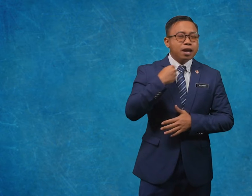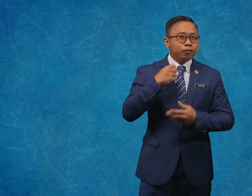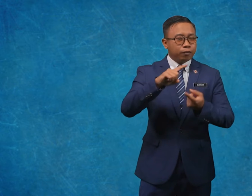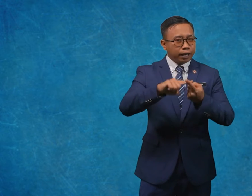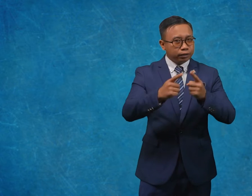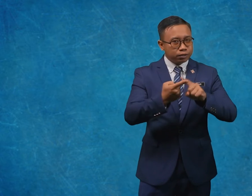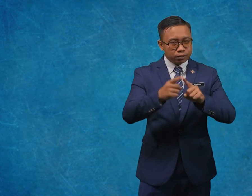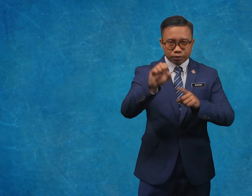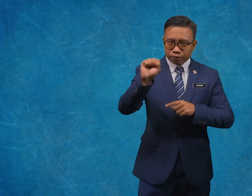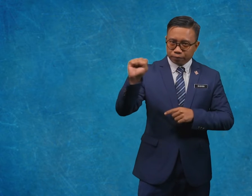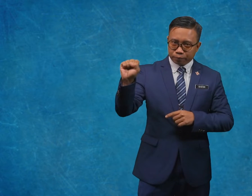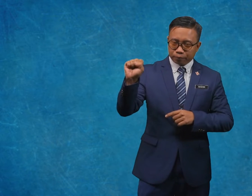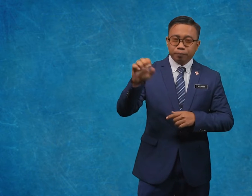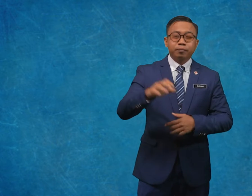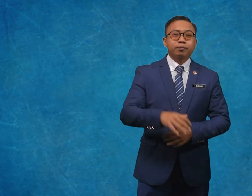and friends.